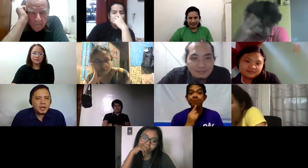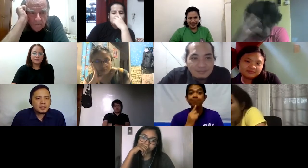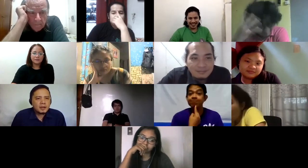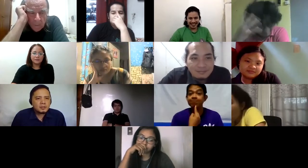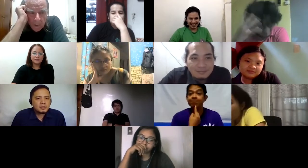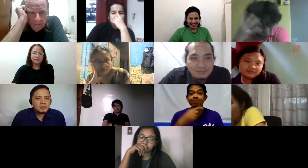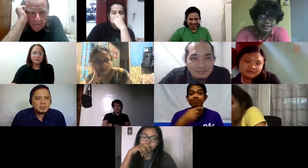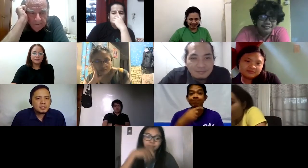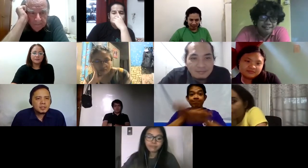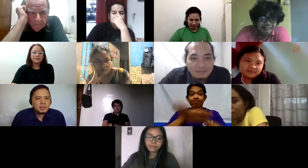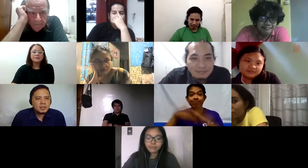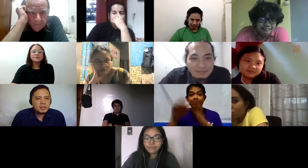out